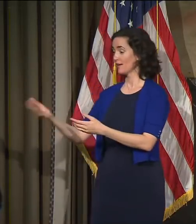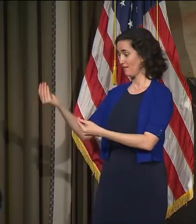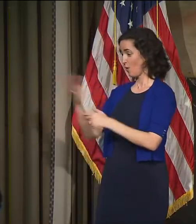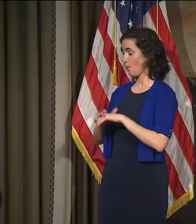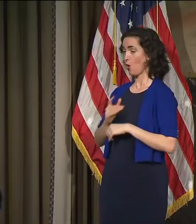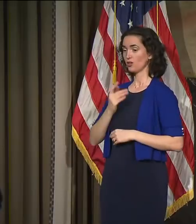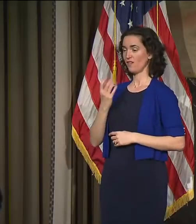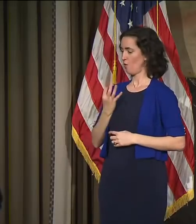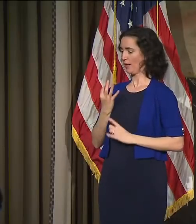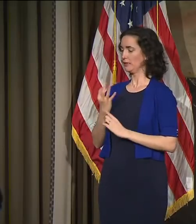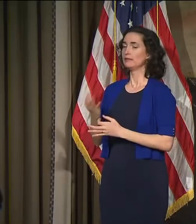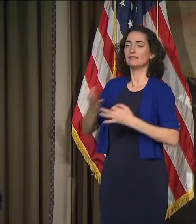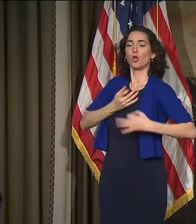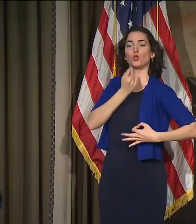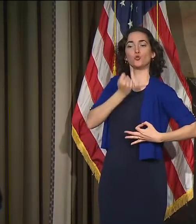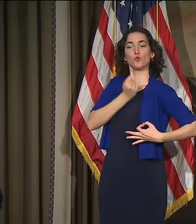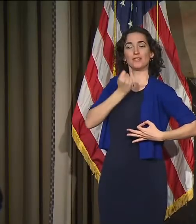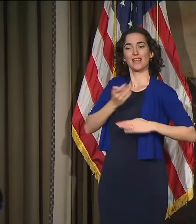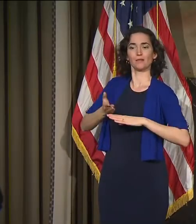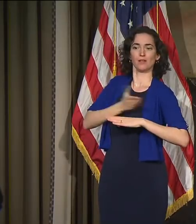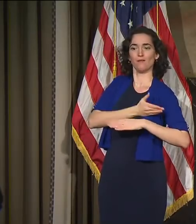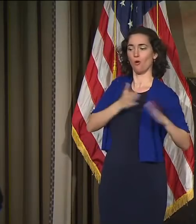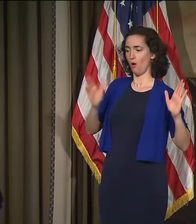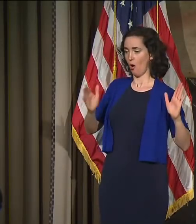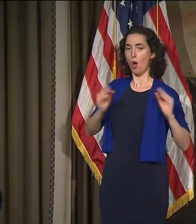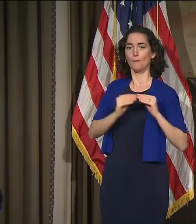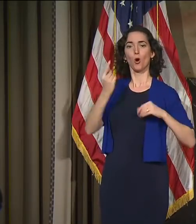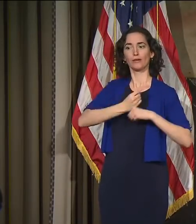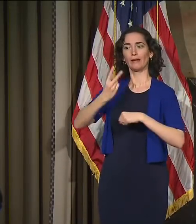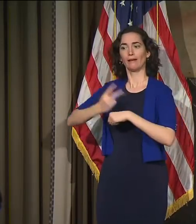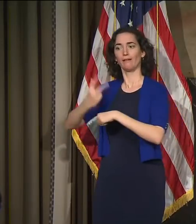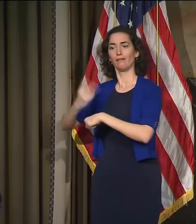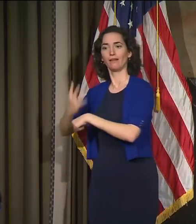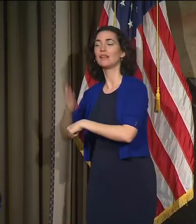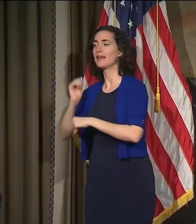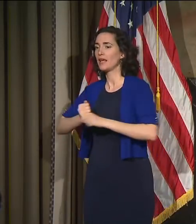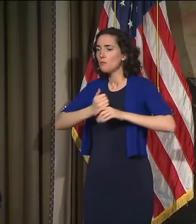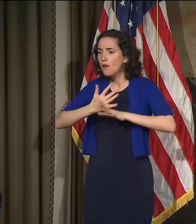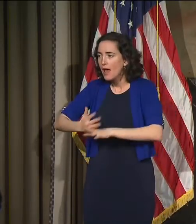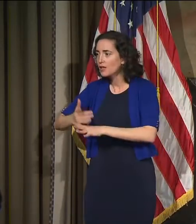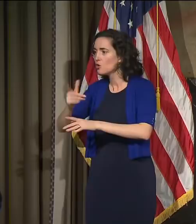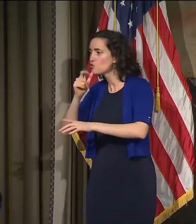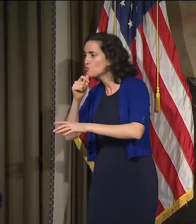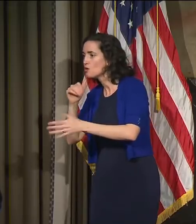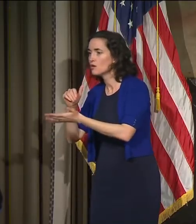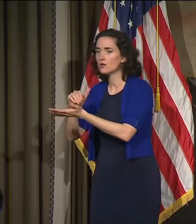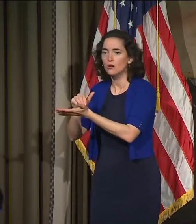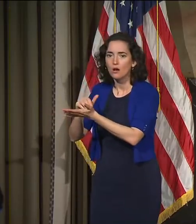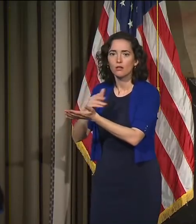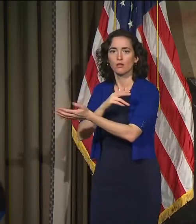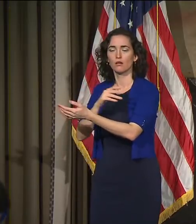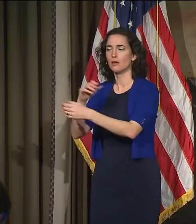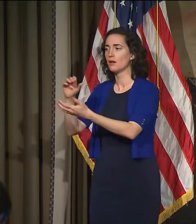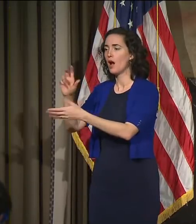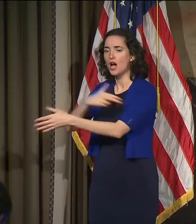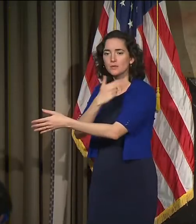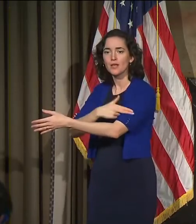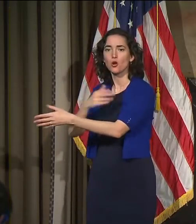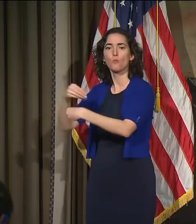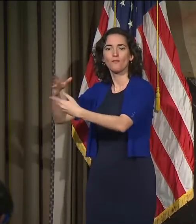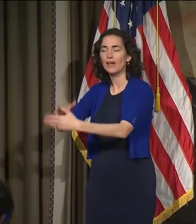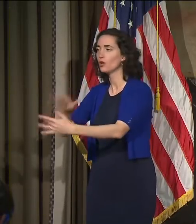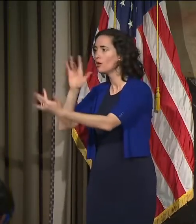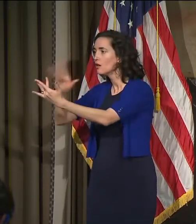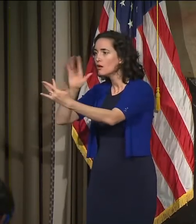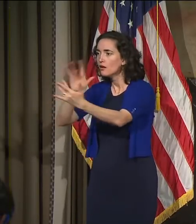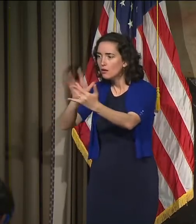those enrolled providers and with the public as that becomes necessary so that they know what that next week's